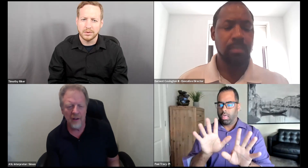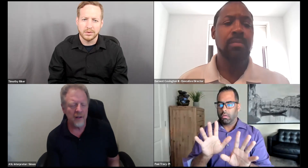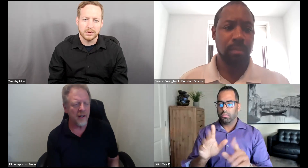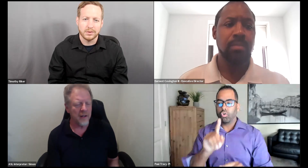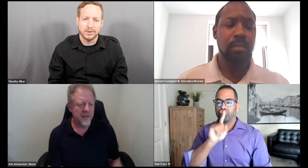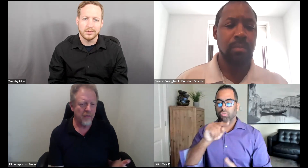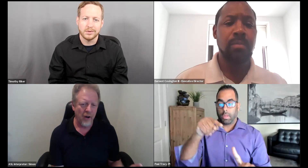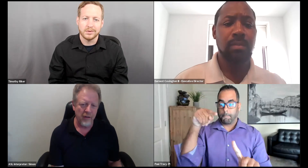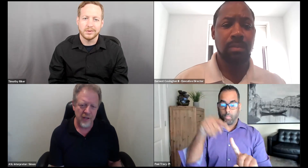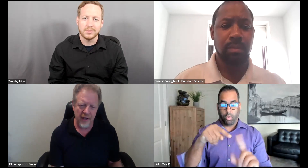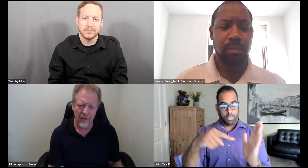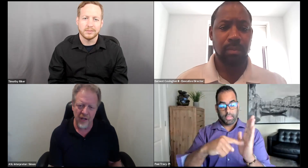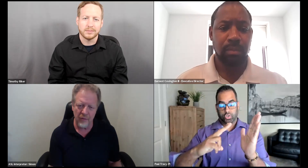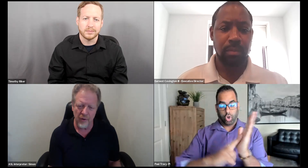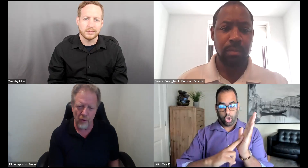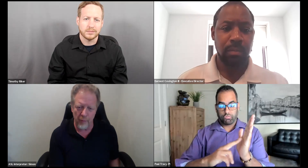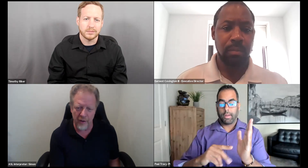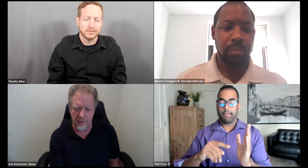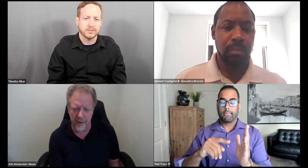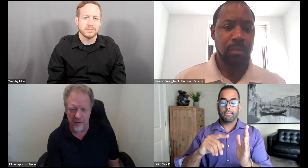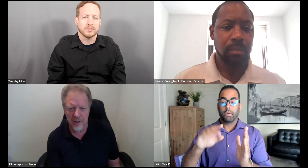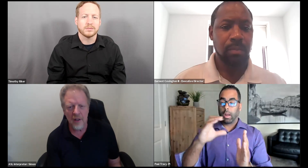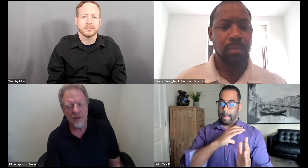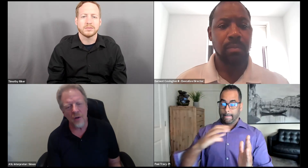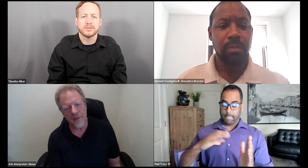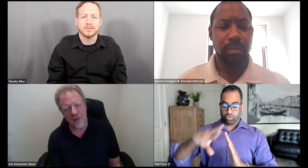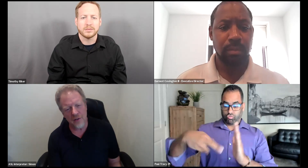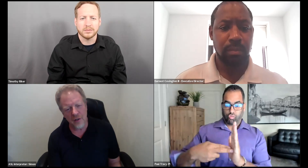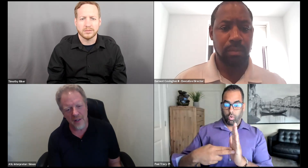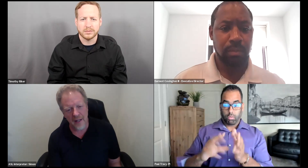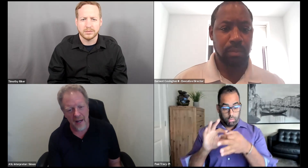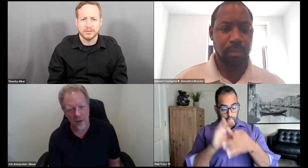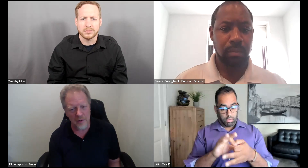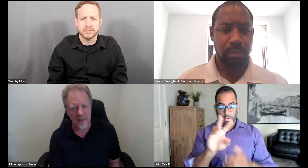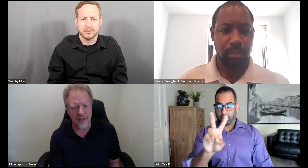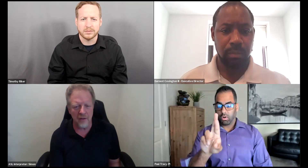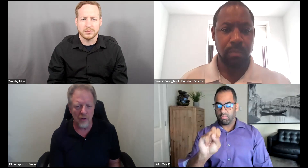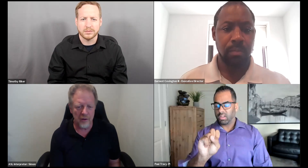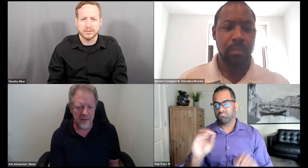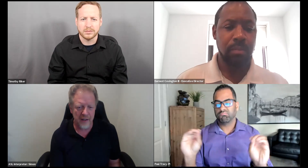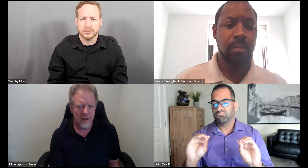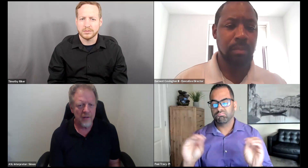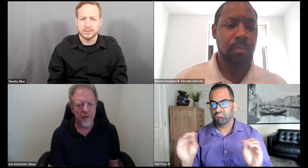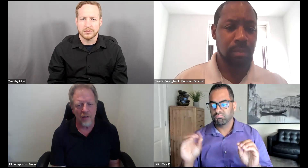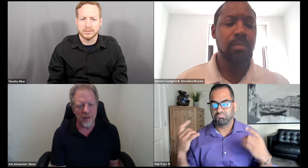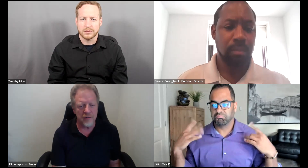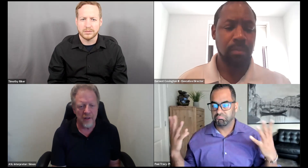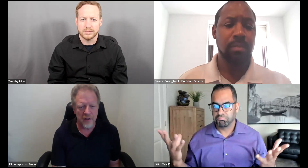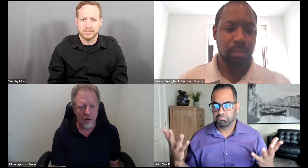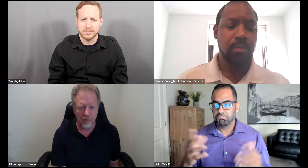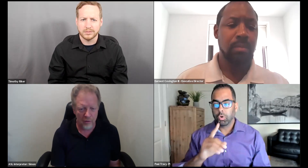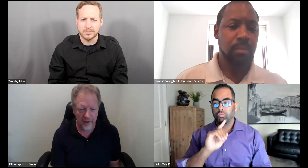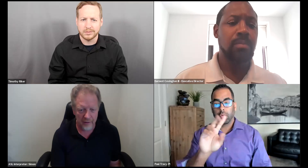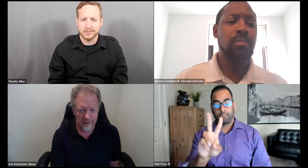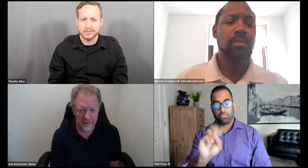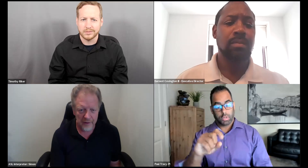here, and then they're going to see VRS on the outside with the 4 major competitors. So if it's inserted in that language, I think the role is that VRS, there really is